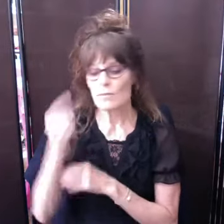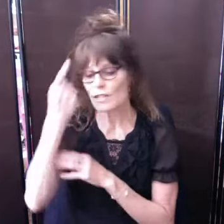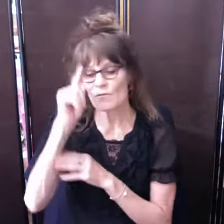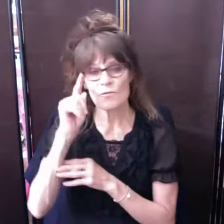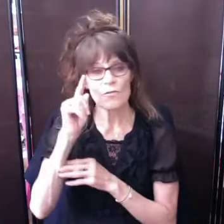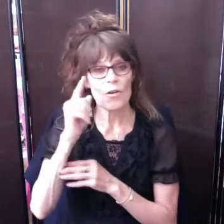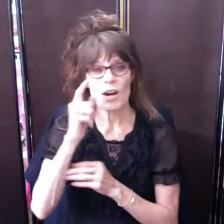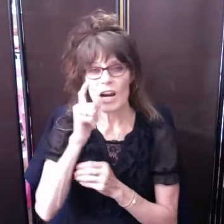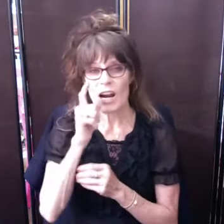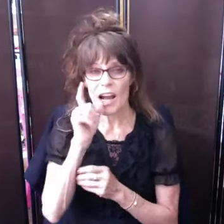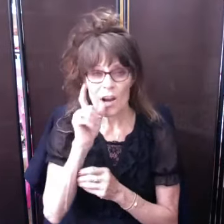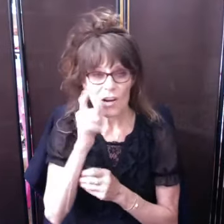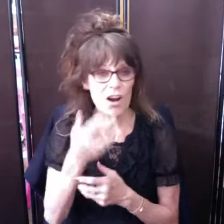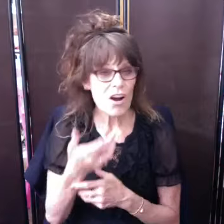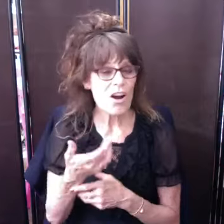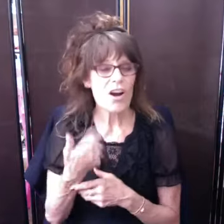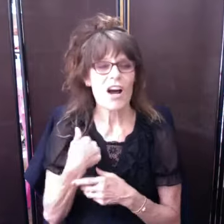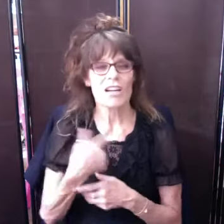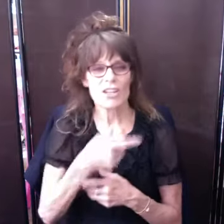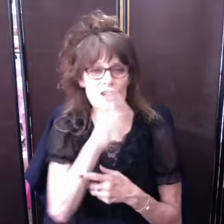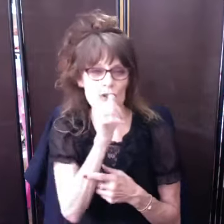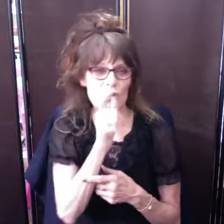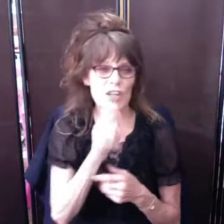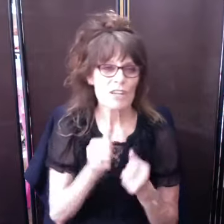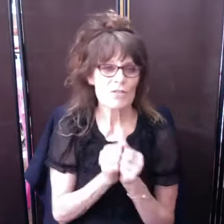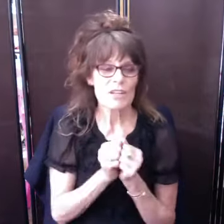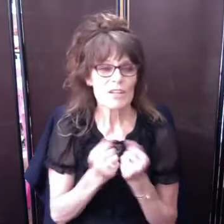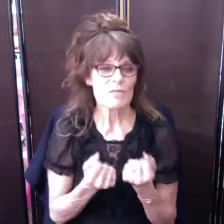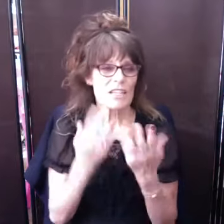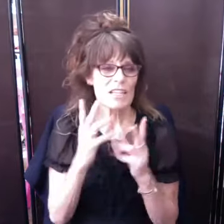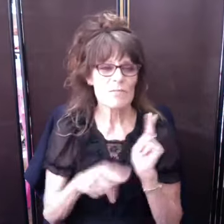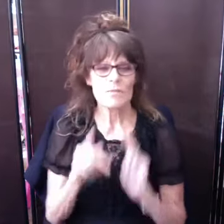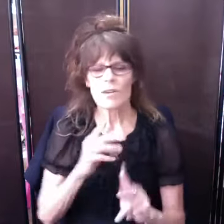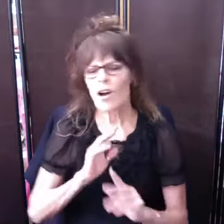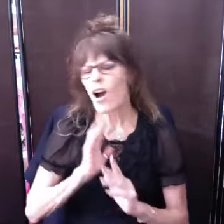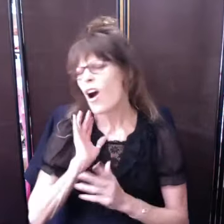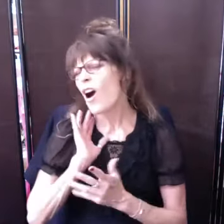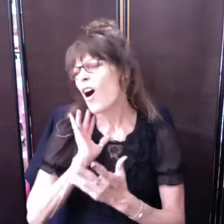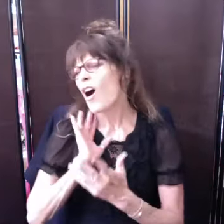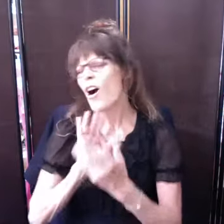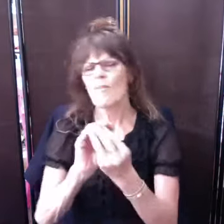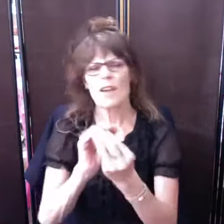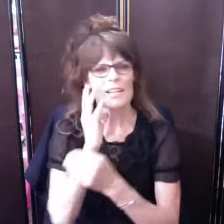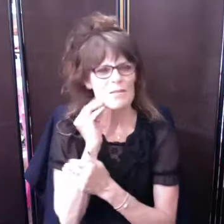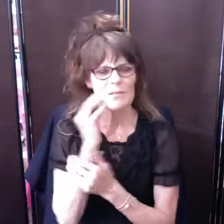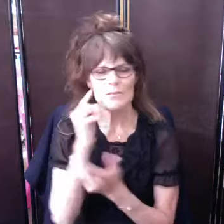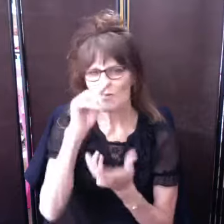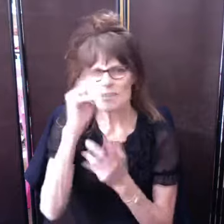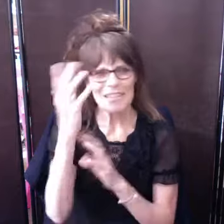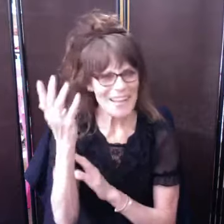Found out I could drink with adults as well as smaller people. And I can tell you all the experiences in a nutshell were just disastrous most of the time. Now, I didn't